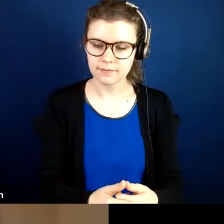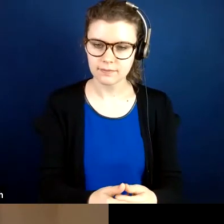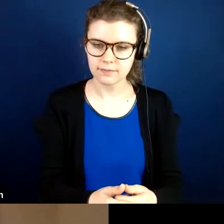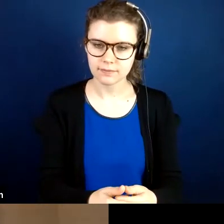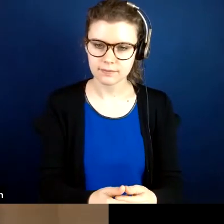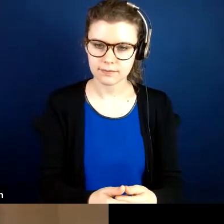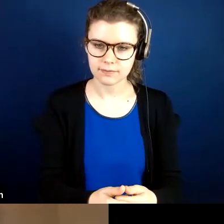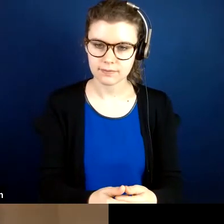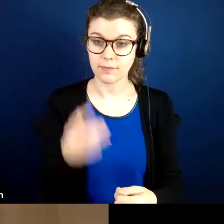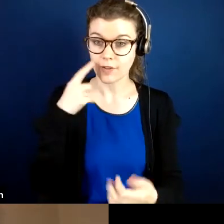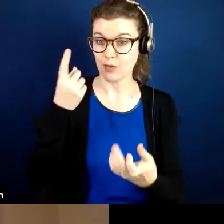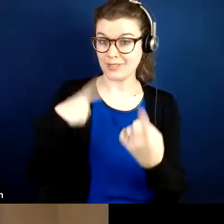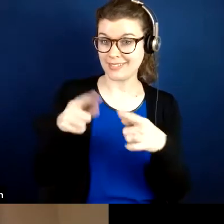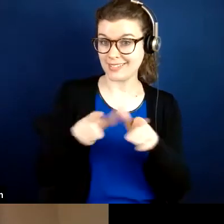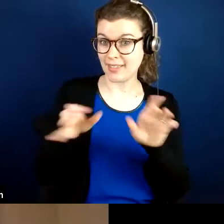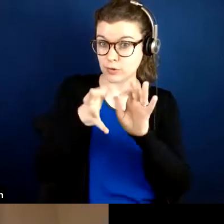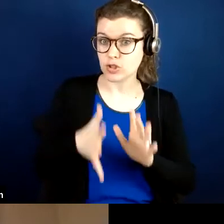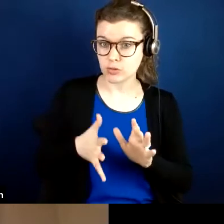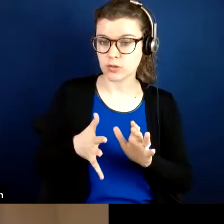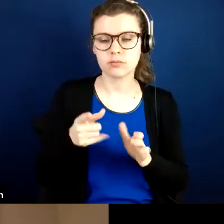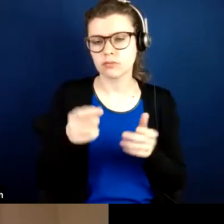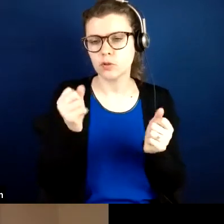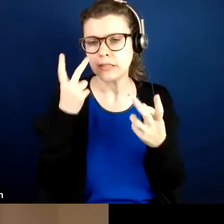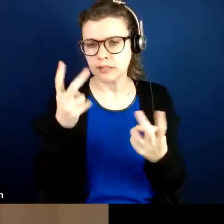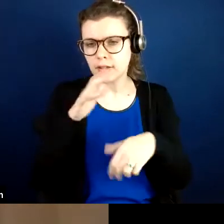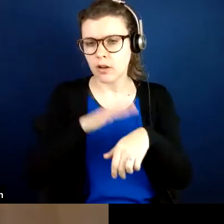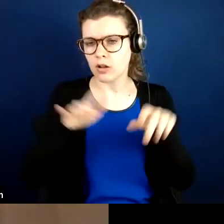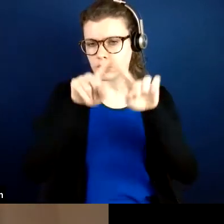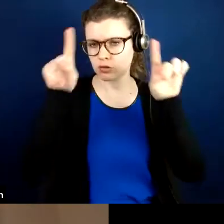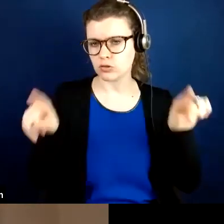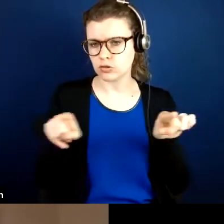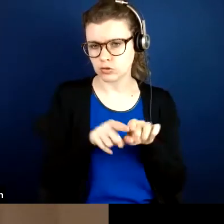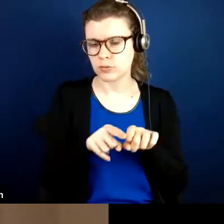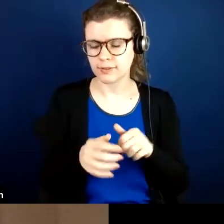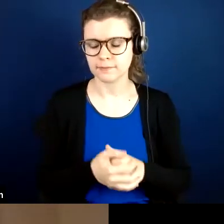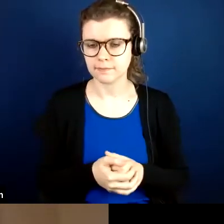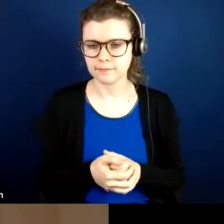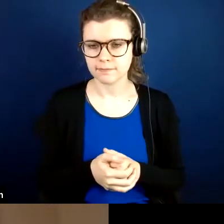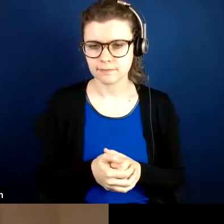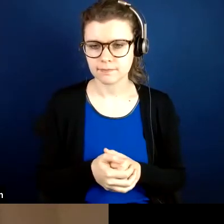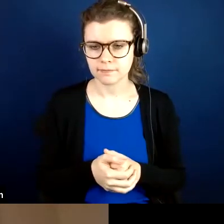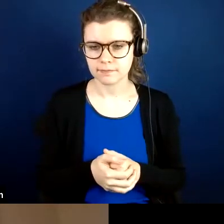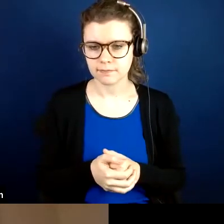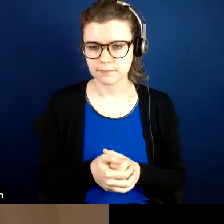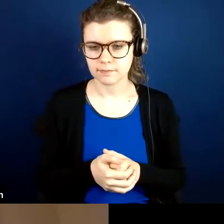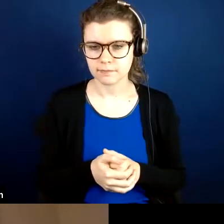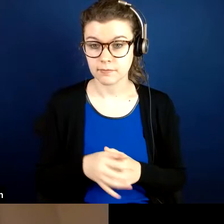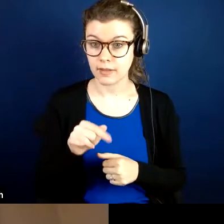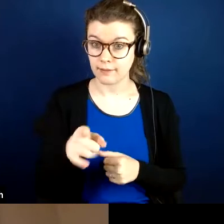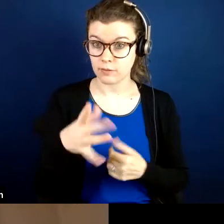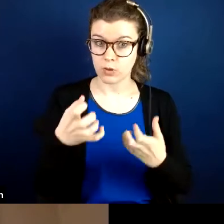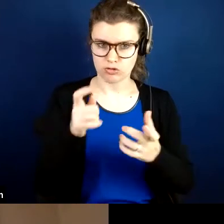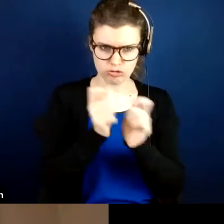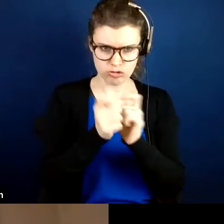For sign language interpreting, you can find the interpreter on the screen. If you would like to change the size